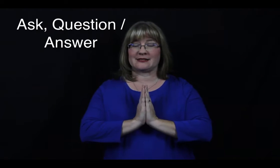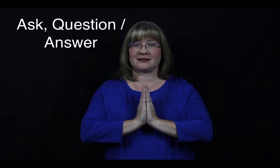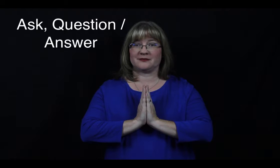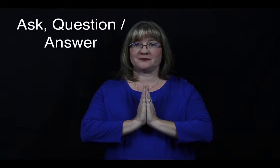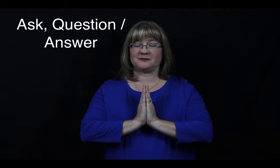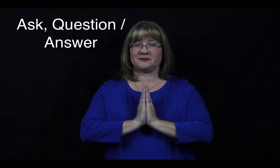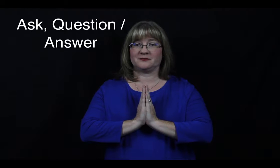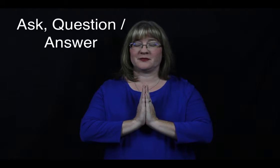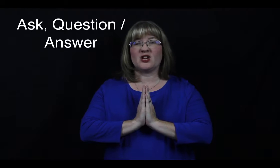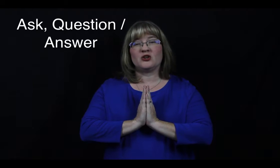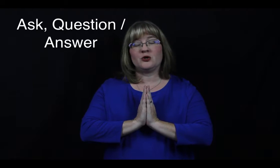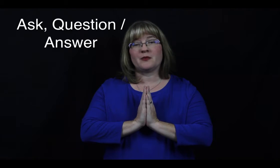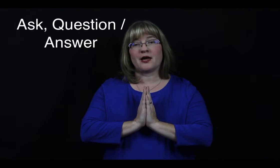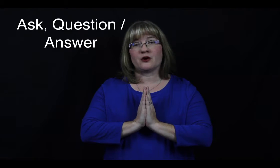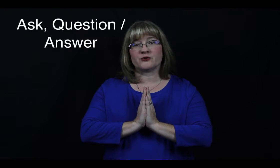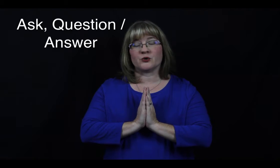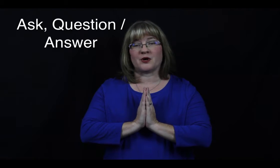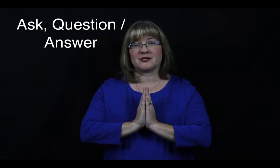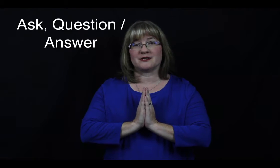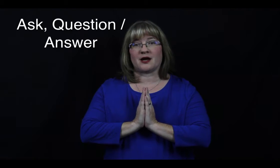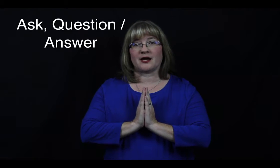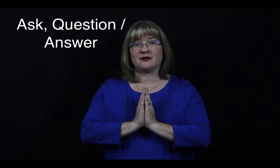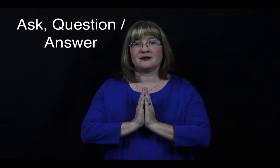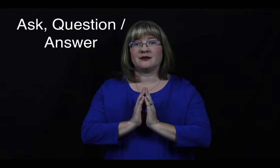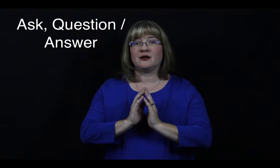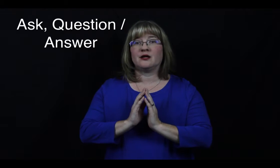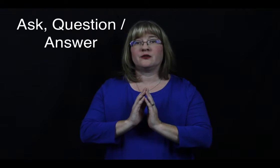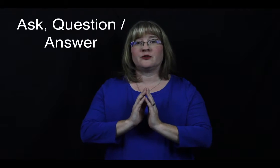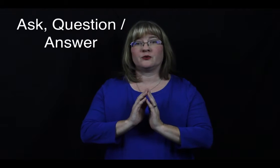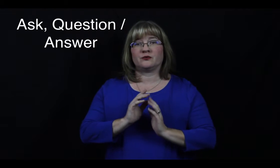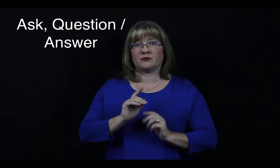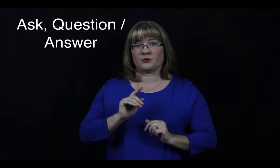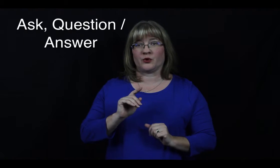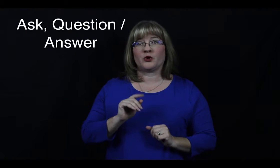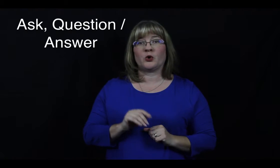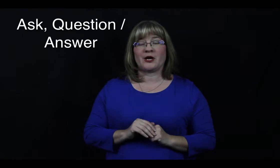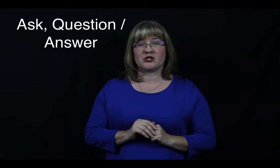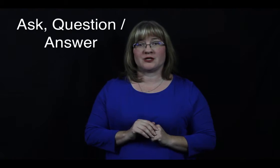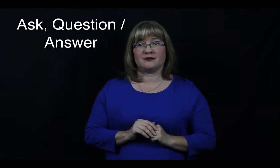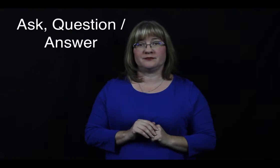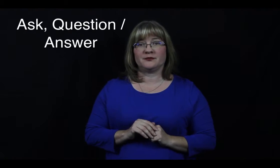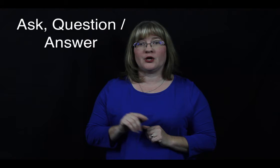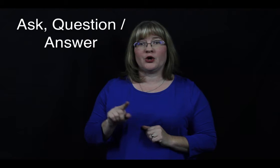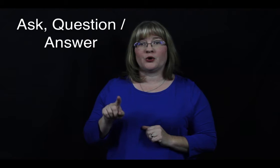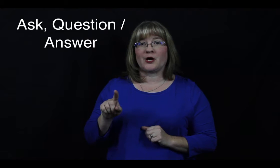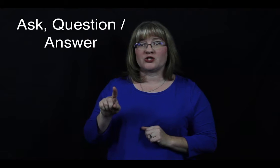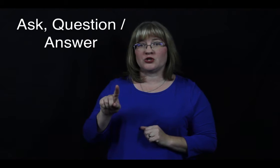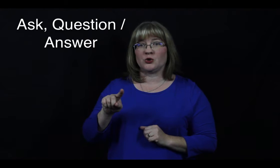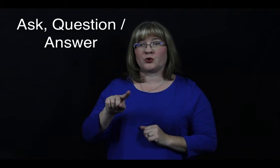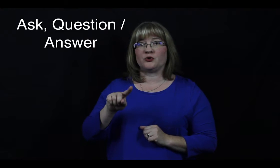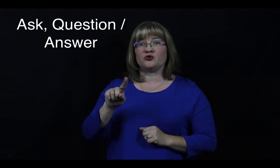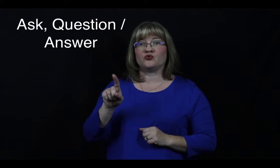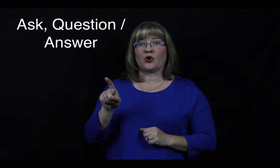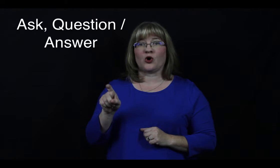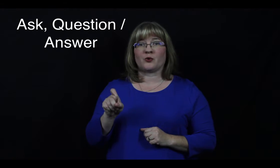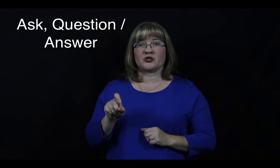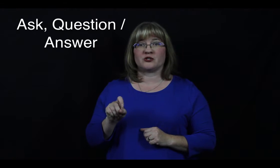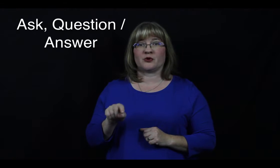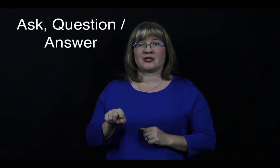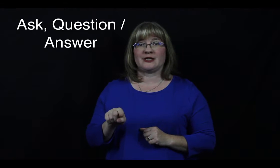Ask. You might also want to sign the word question. Question, you're going to draw a question mark in